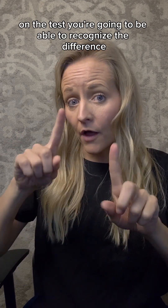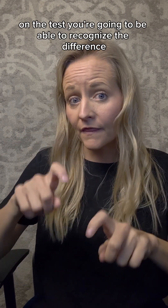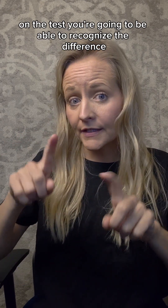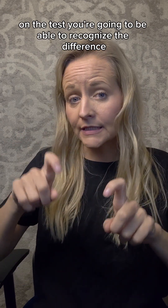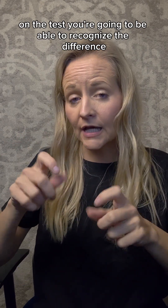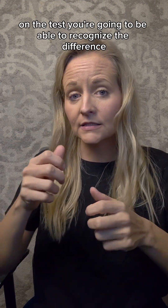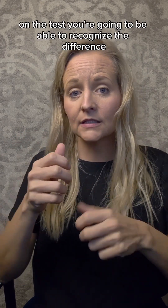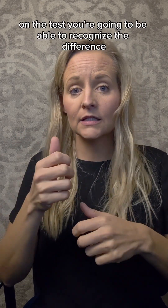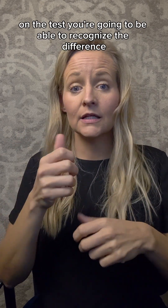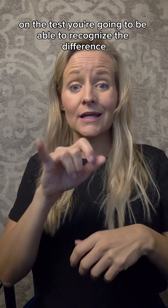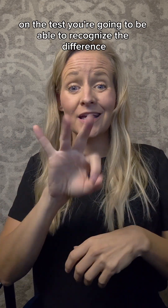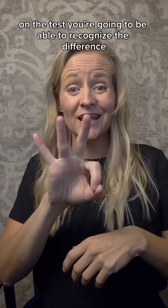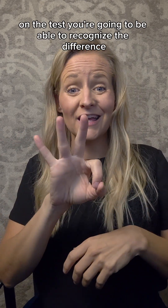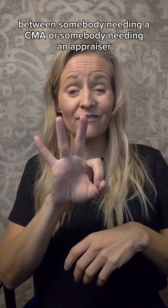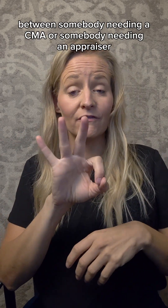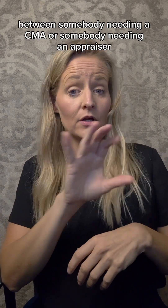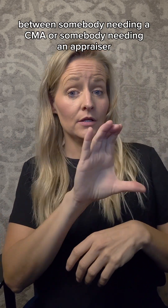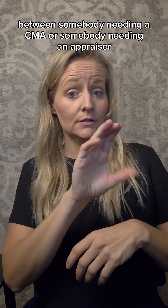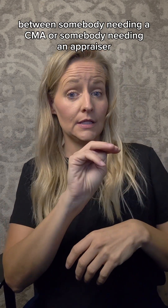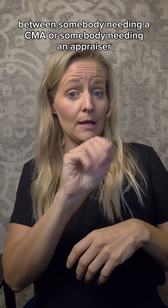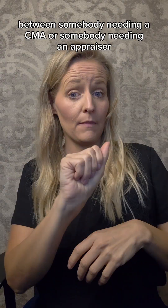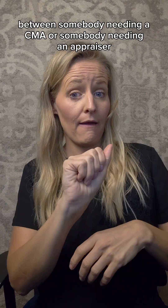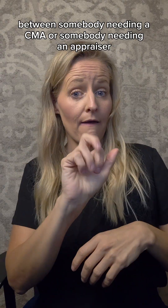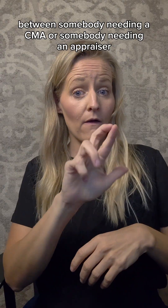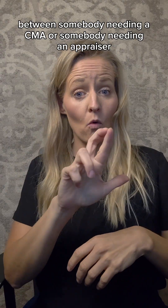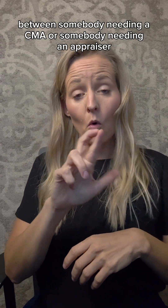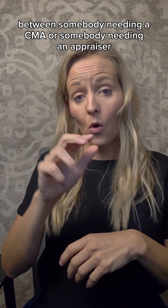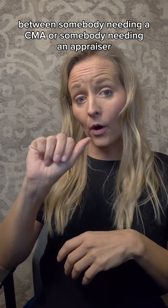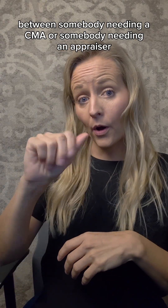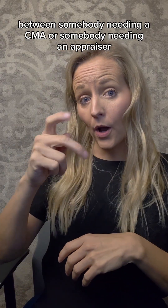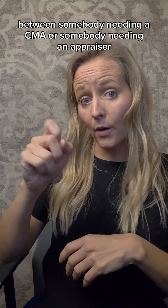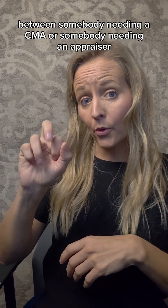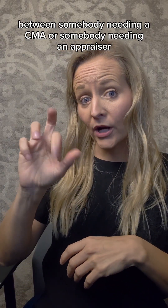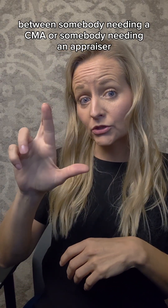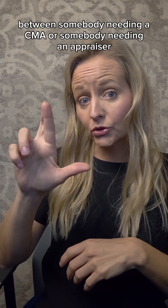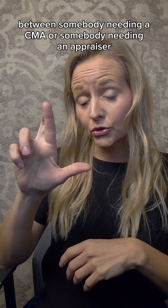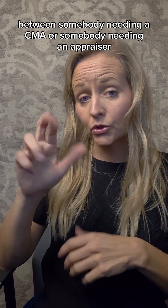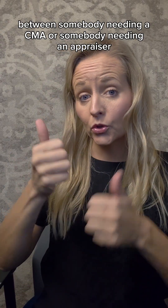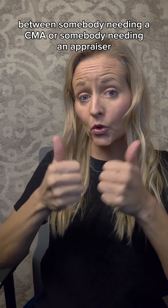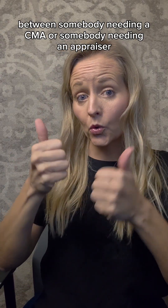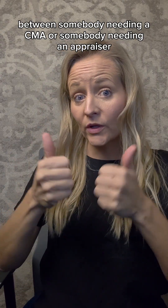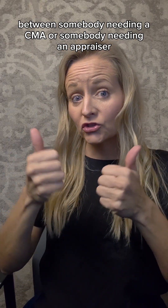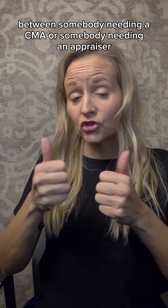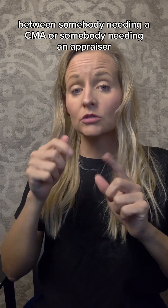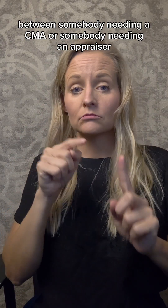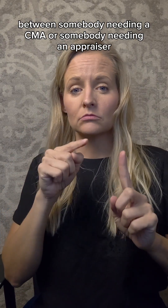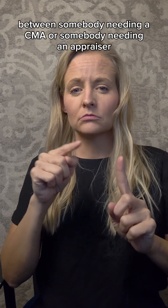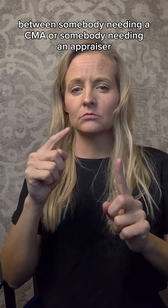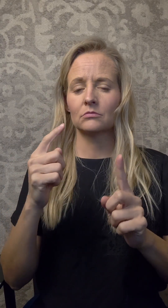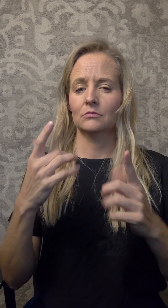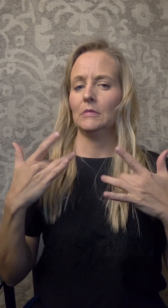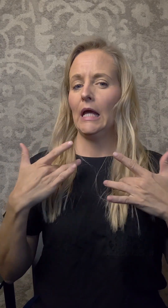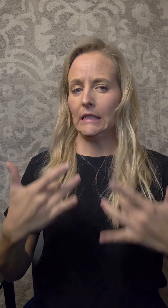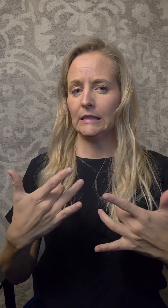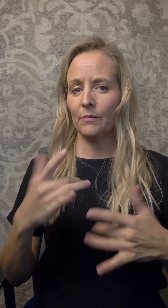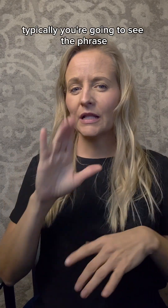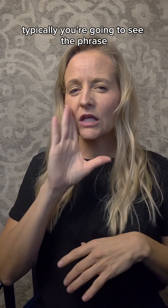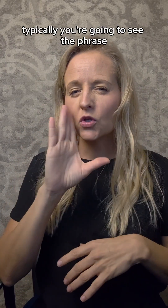to recognize the difference between somebody needing a CMA or somebody needing an appraiser.